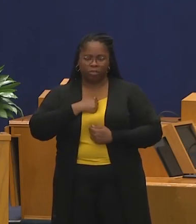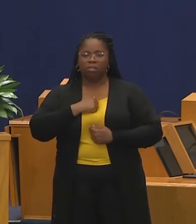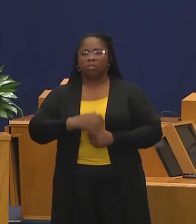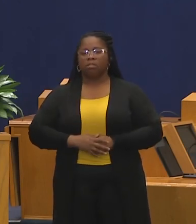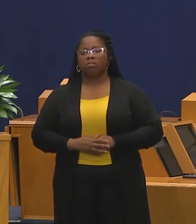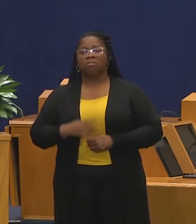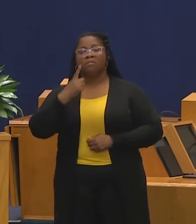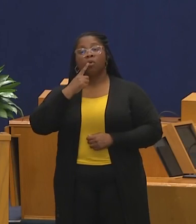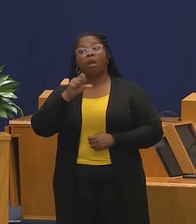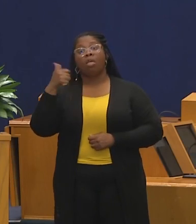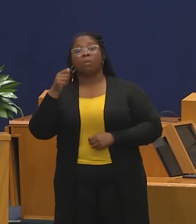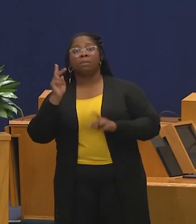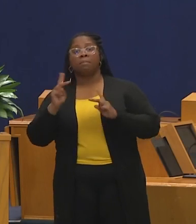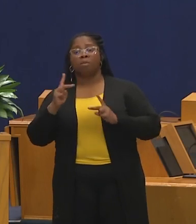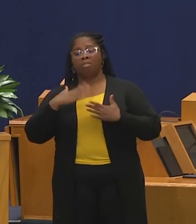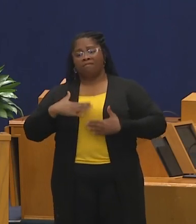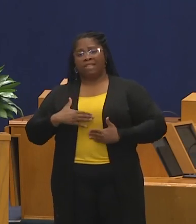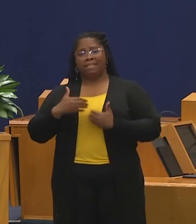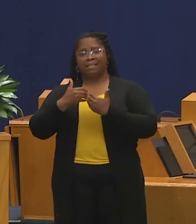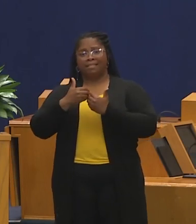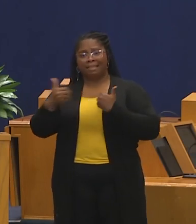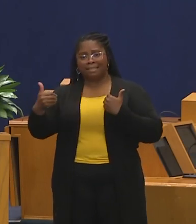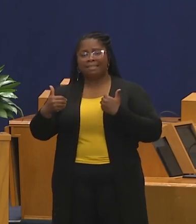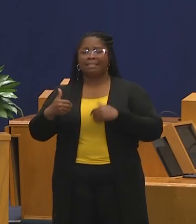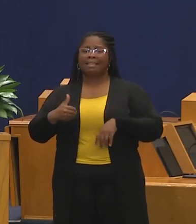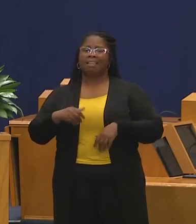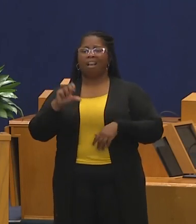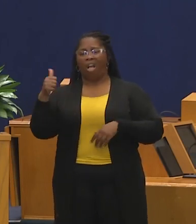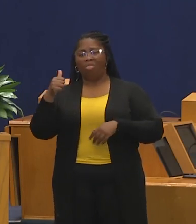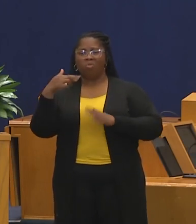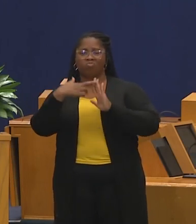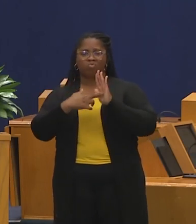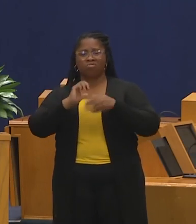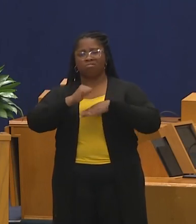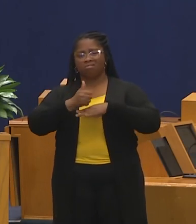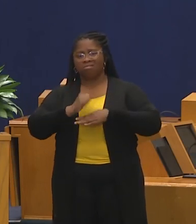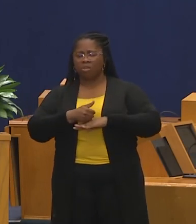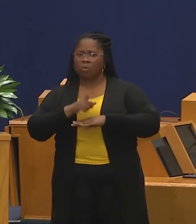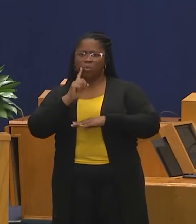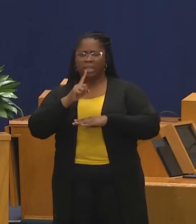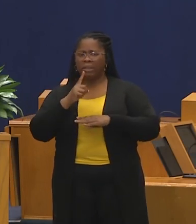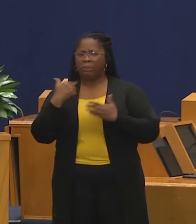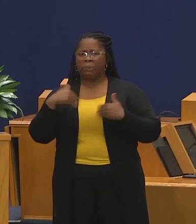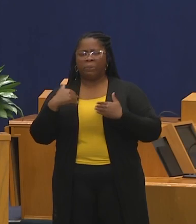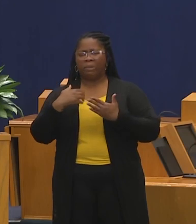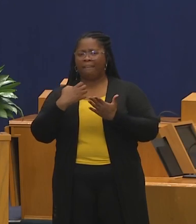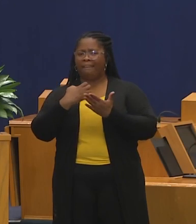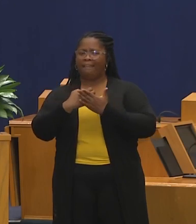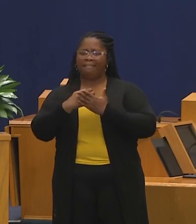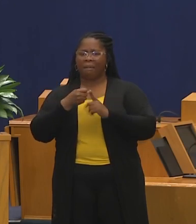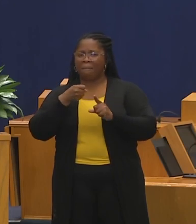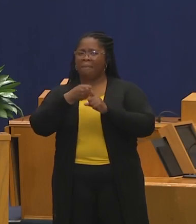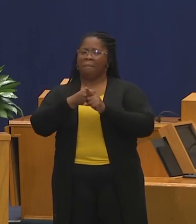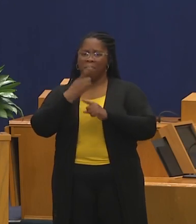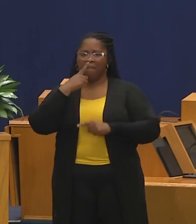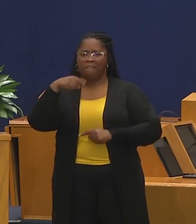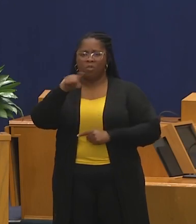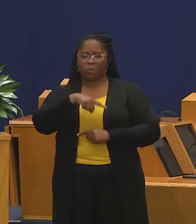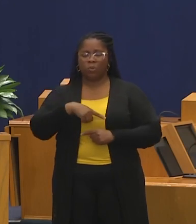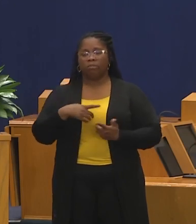physical distancing and the measures that have been put into effect have had an economic toll. They've been